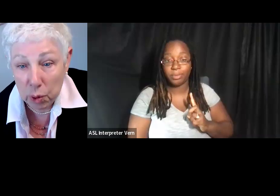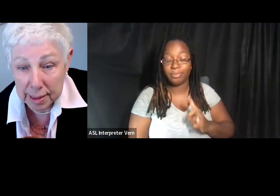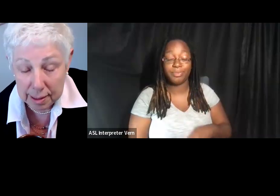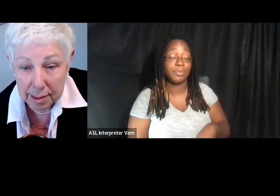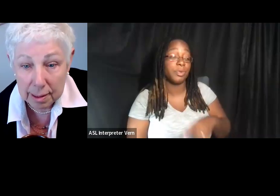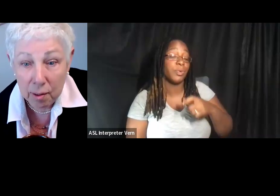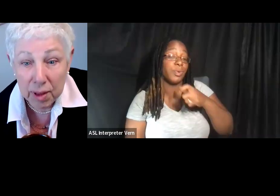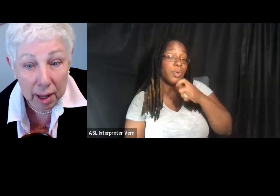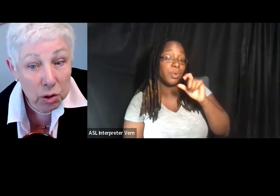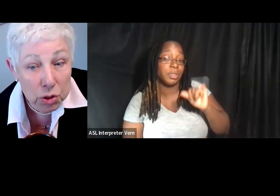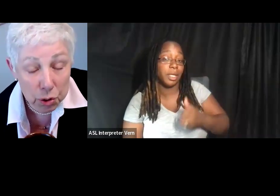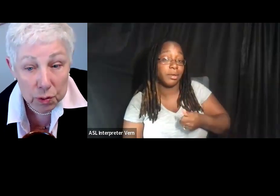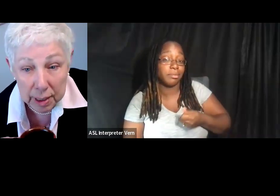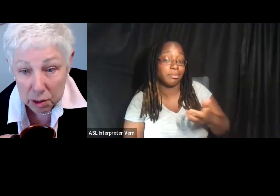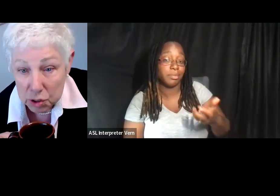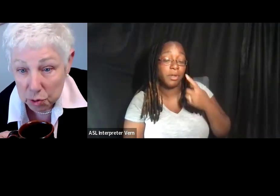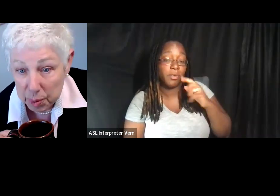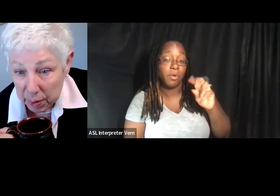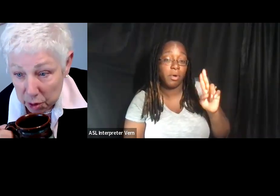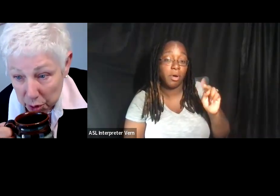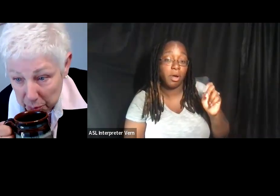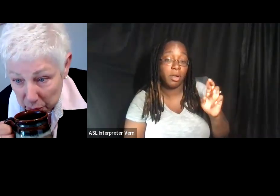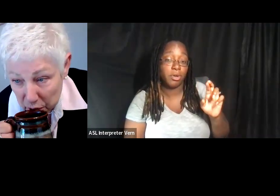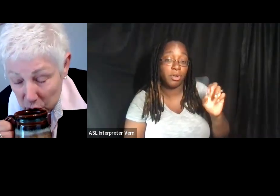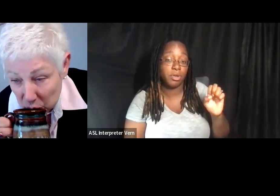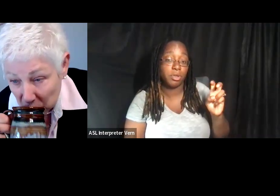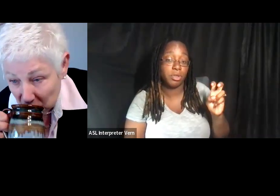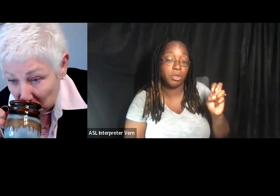those voices of the underserved and unserved people in your